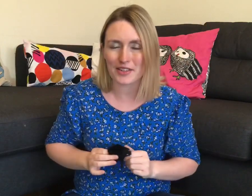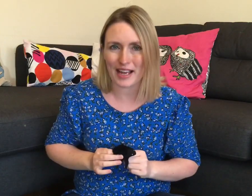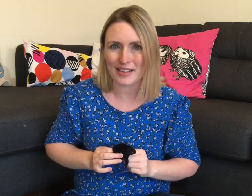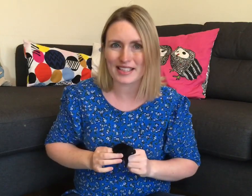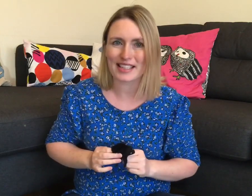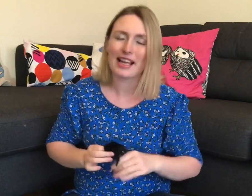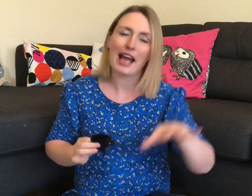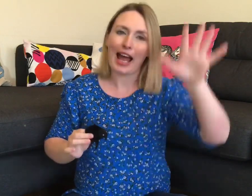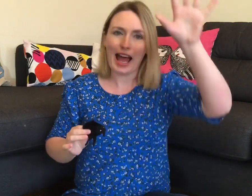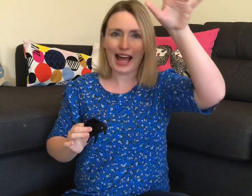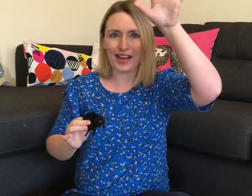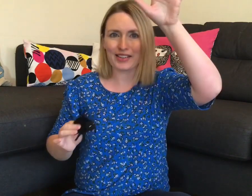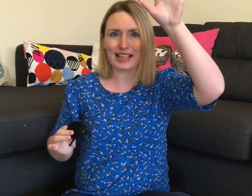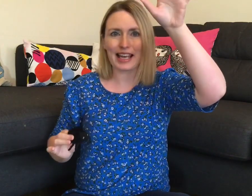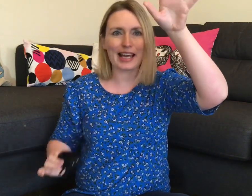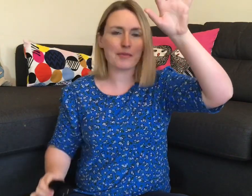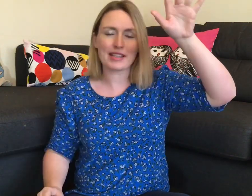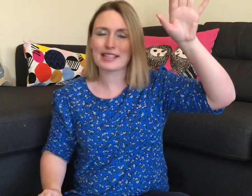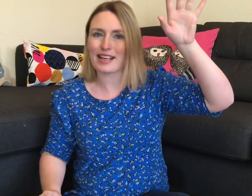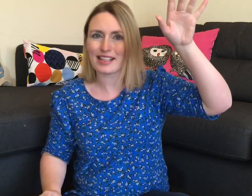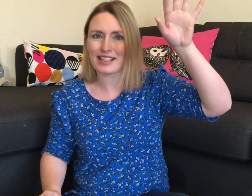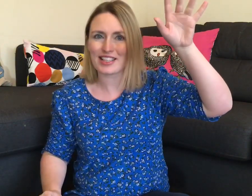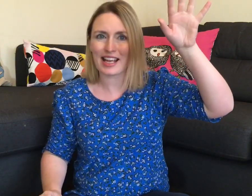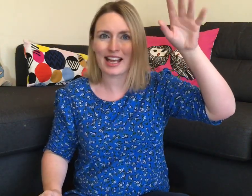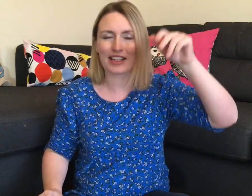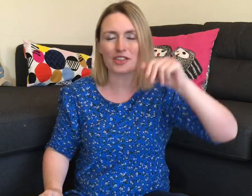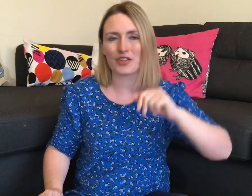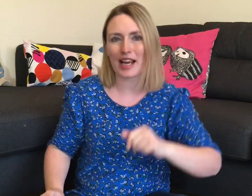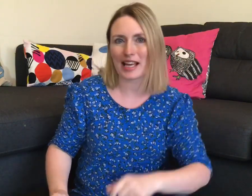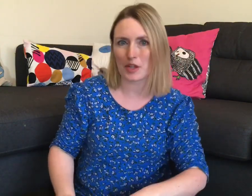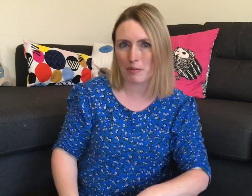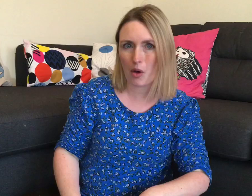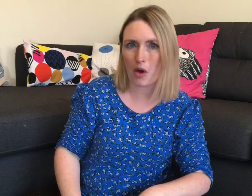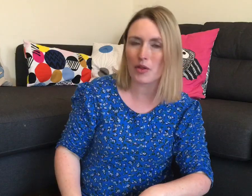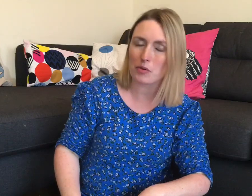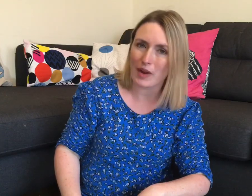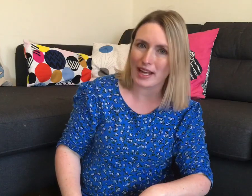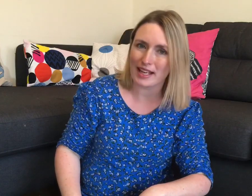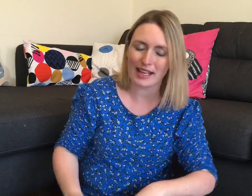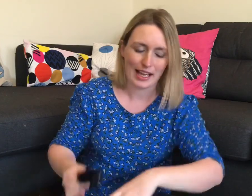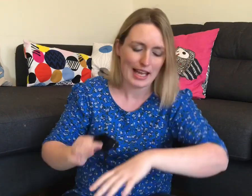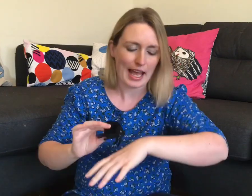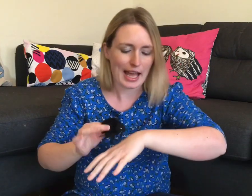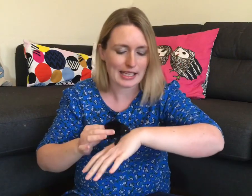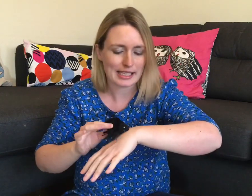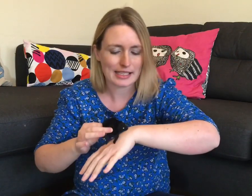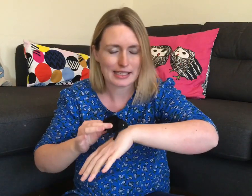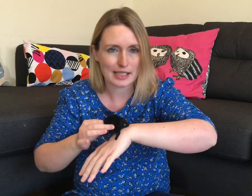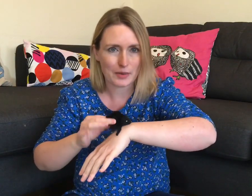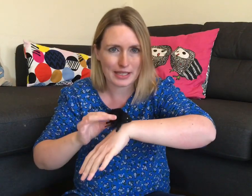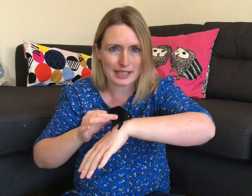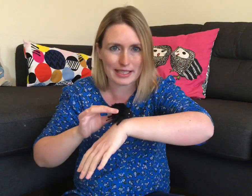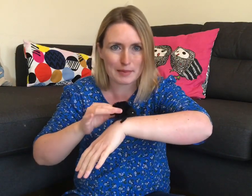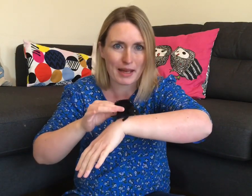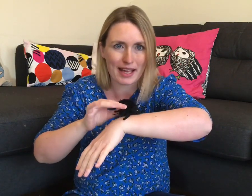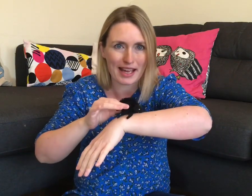out out came the sunshine and dried up all the rain and Incy Wincy spider